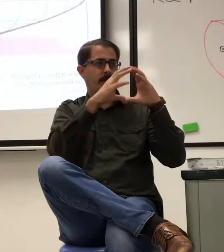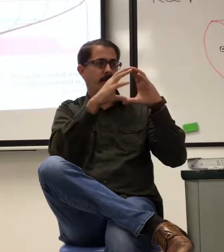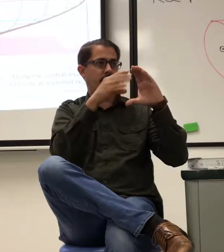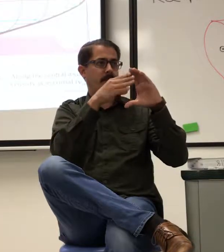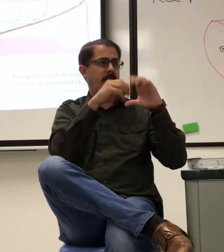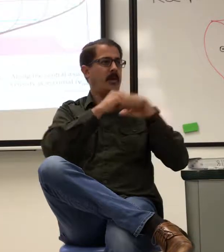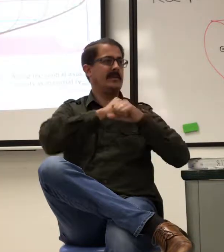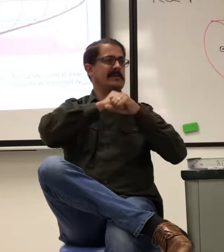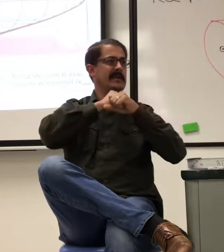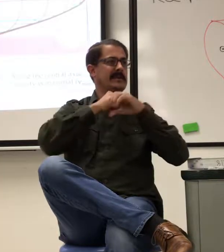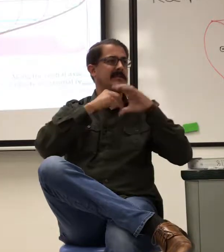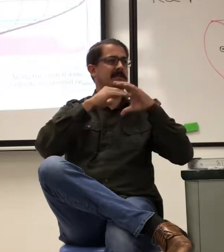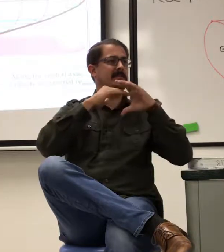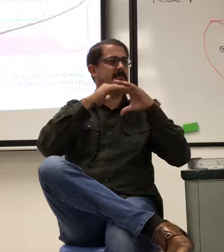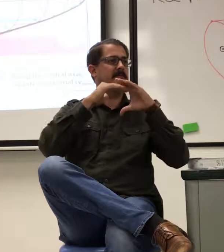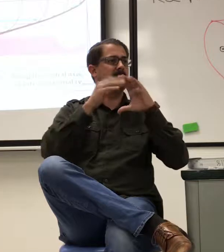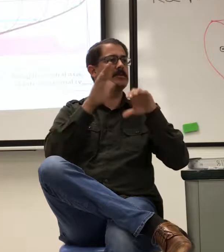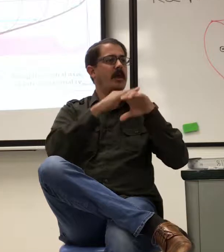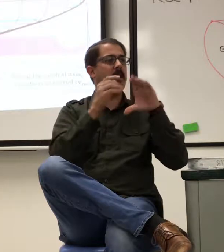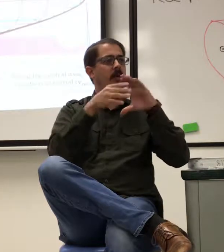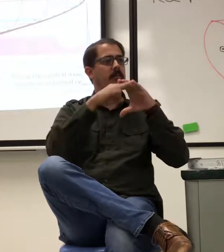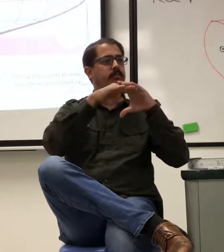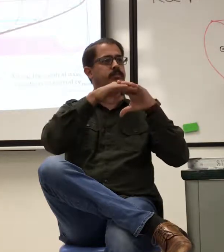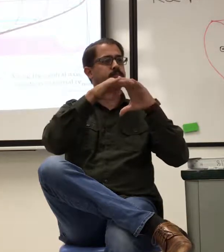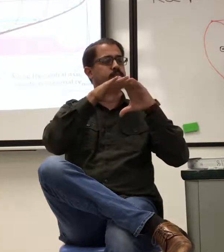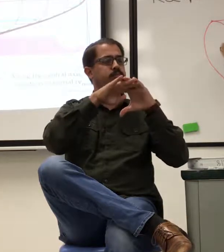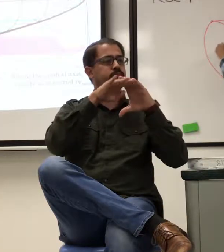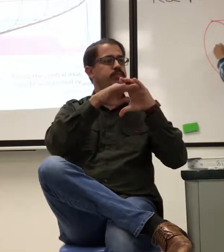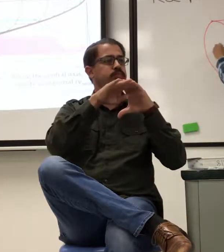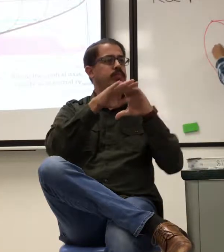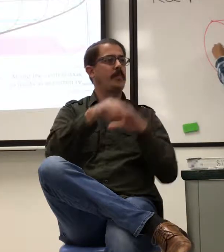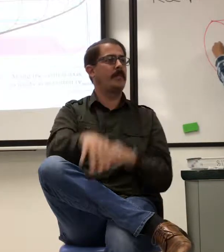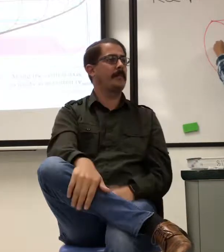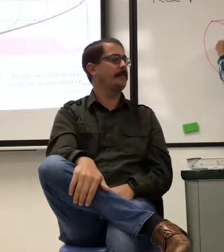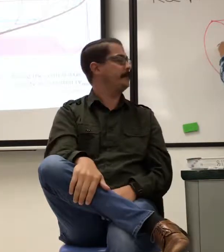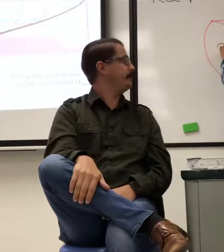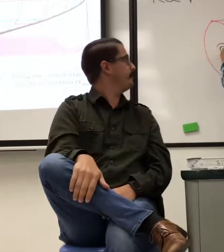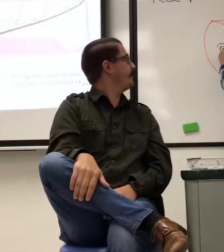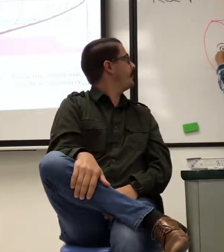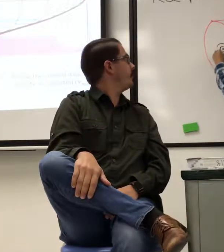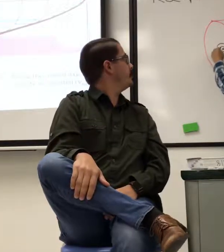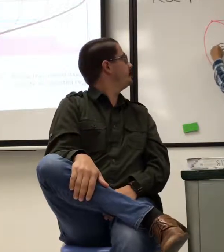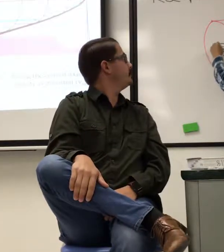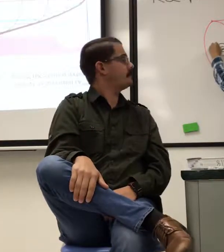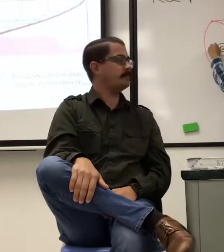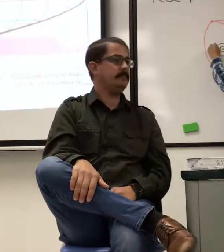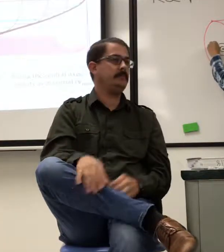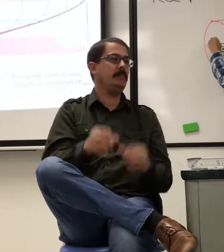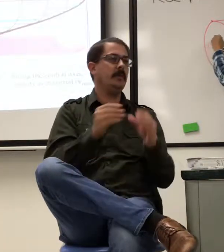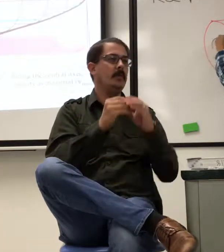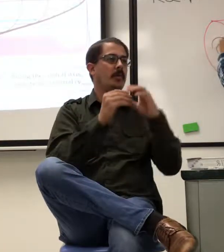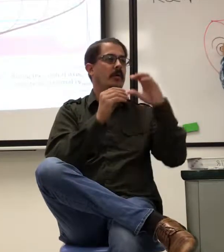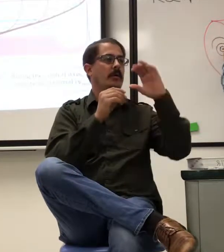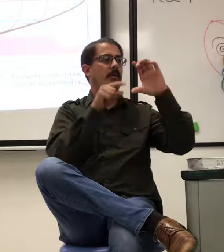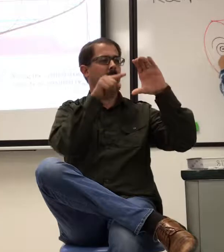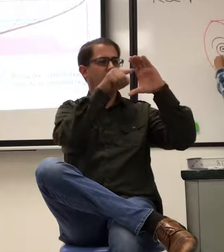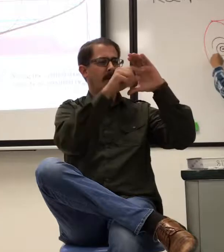blood flow. And as you get in concentric circles around the centermost layer,